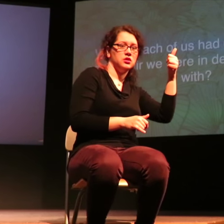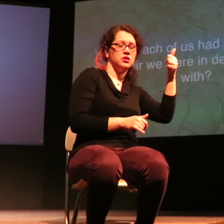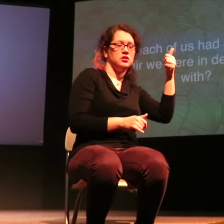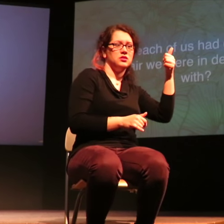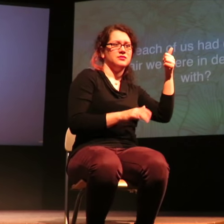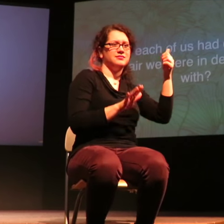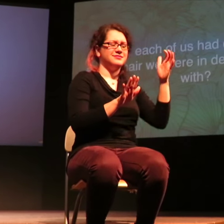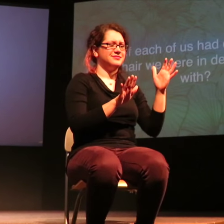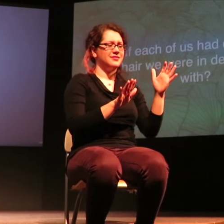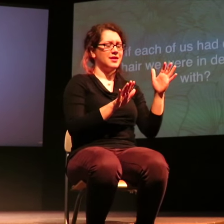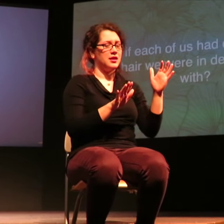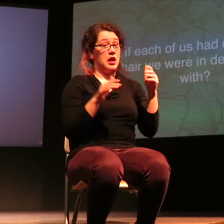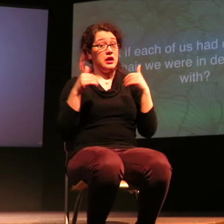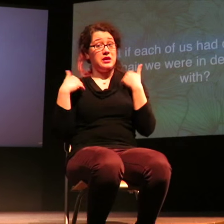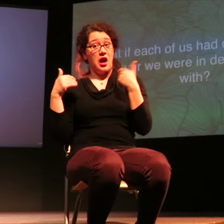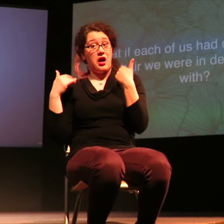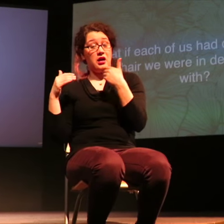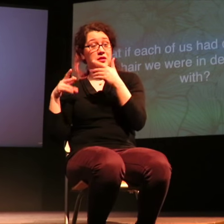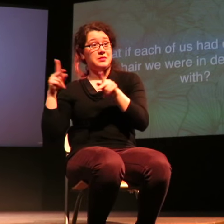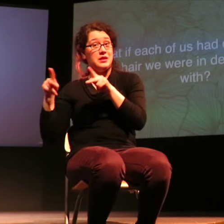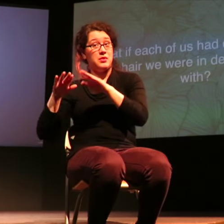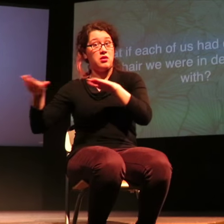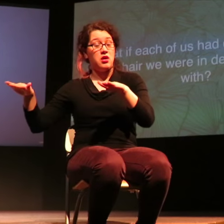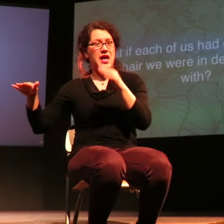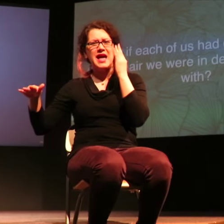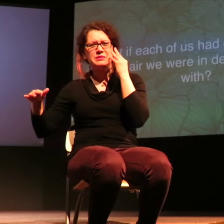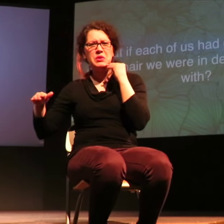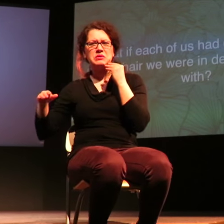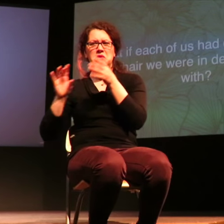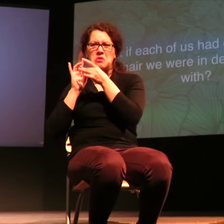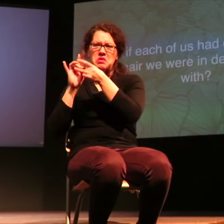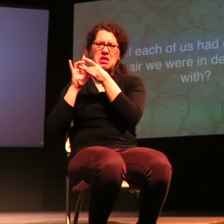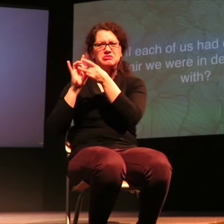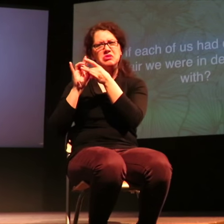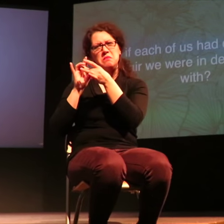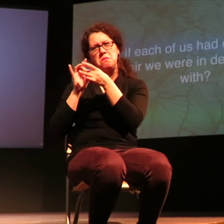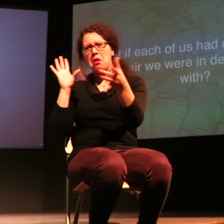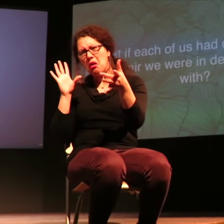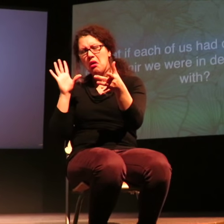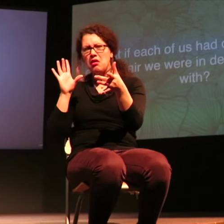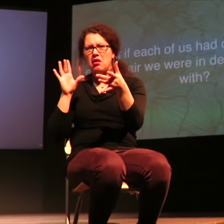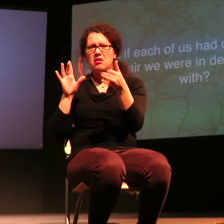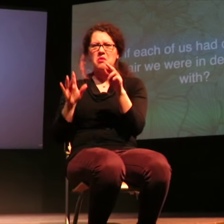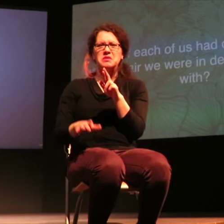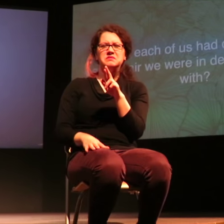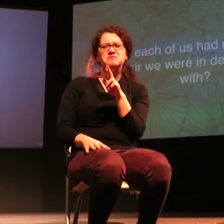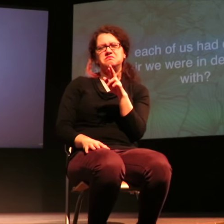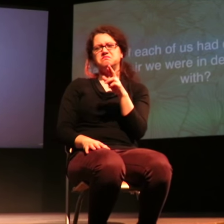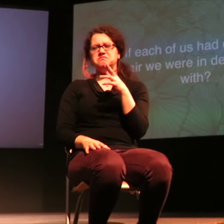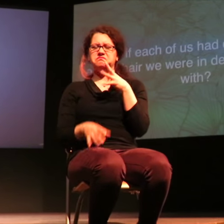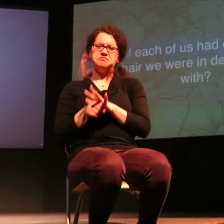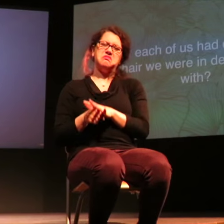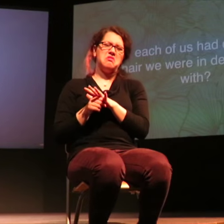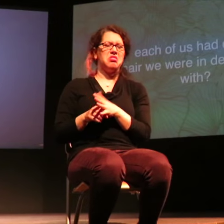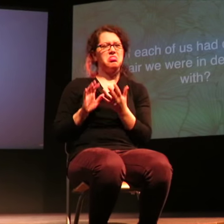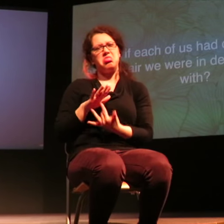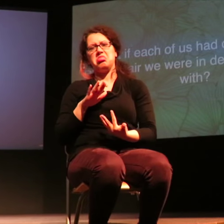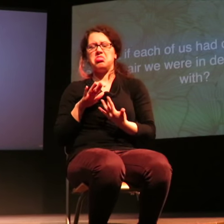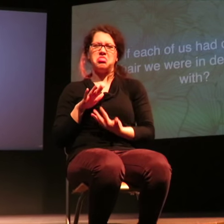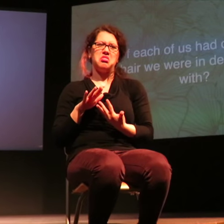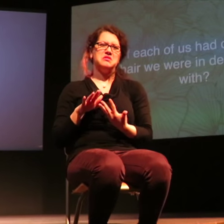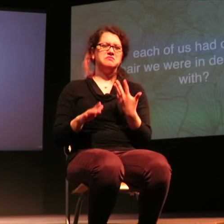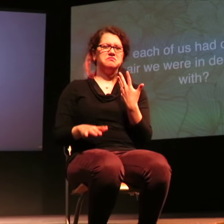haven't had relationships go bad and where they become jaded and cynical, right? For me, I've had relationships go bad, so I become